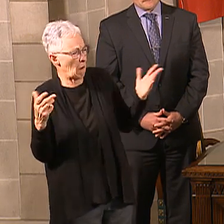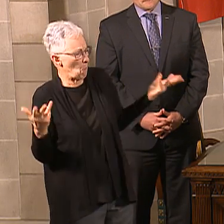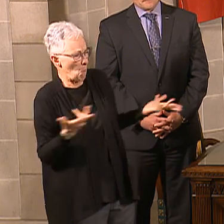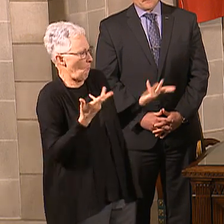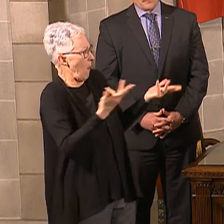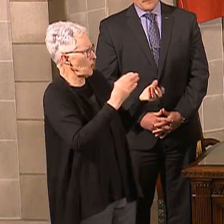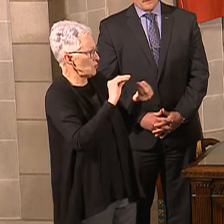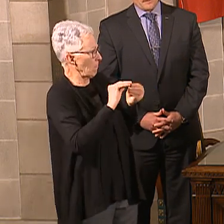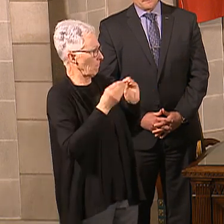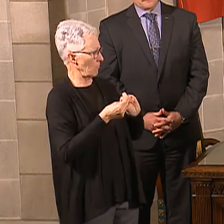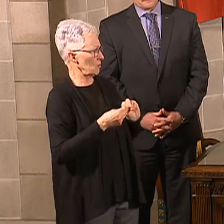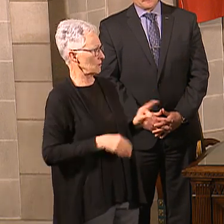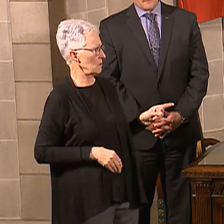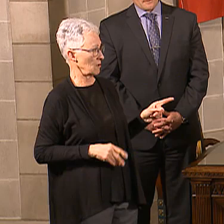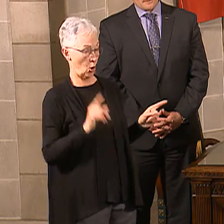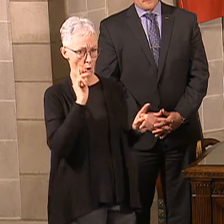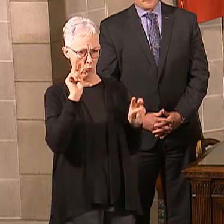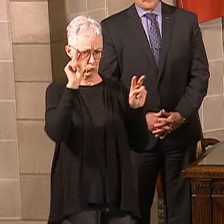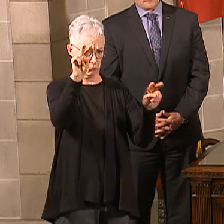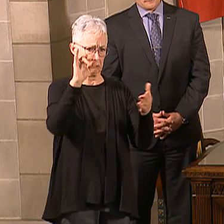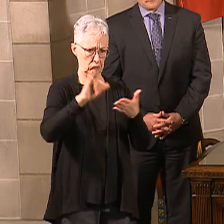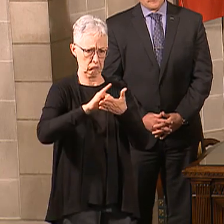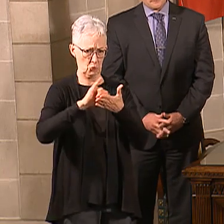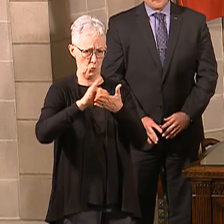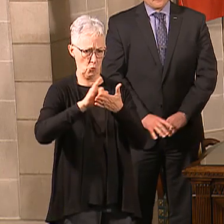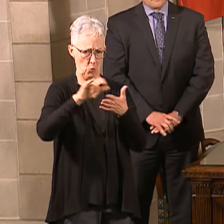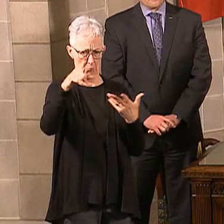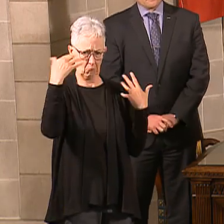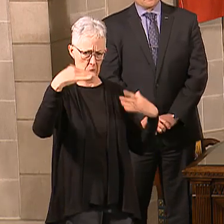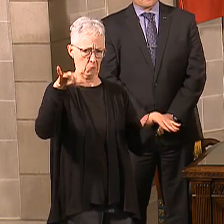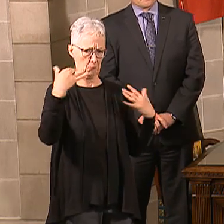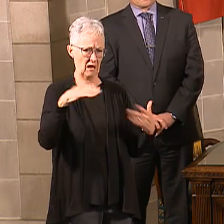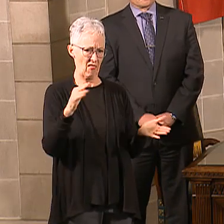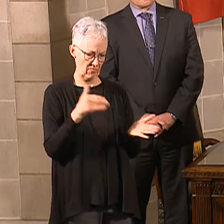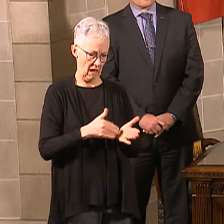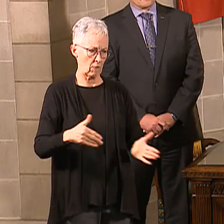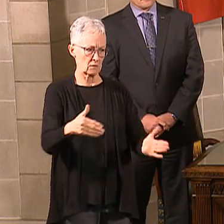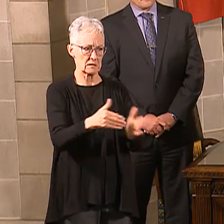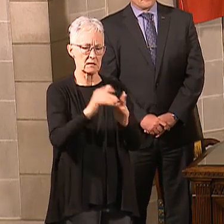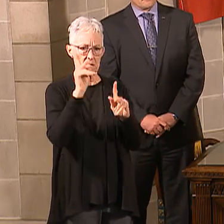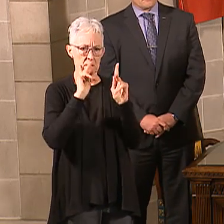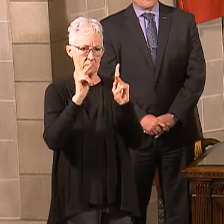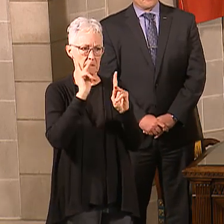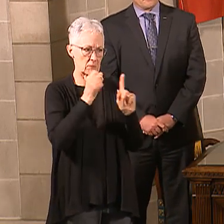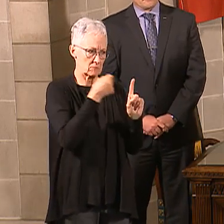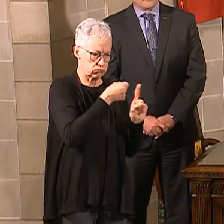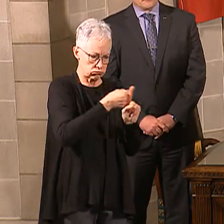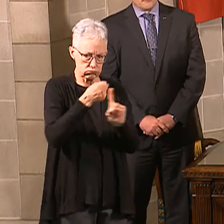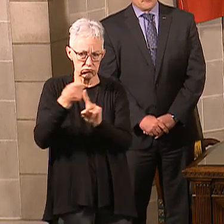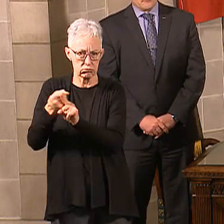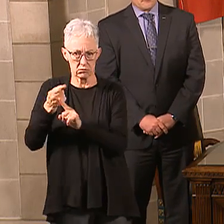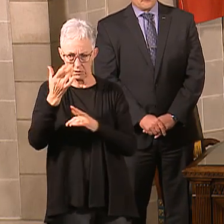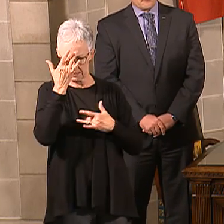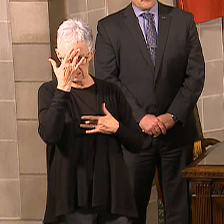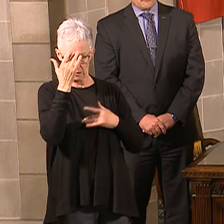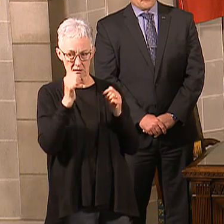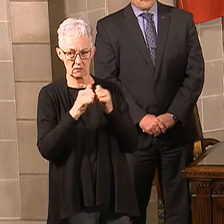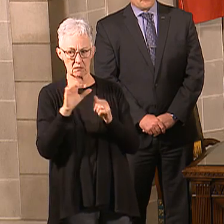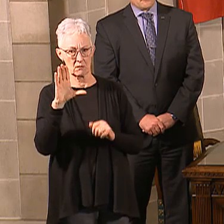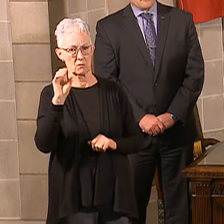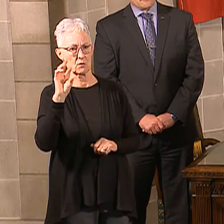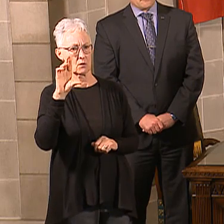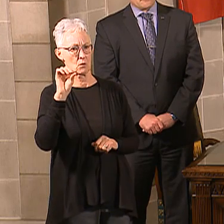that? Well, if you look at New York, for example, in the thousands of cases that they have, they are weeks ahead of us as far as